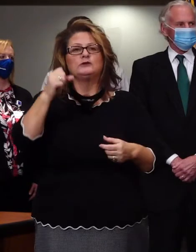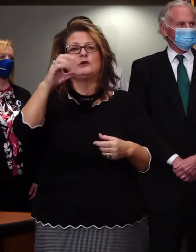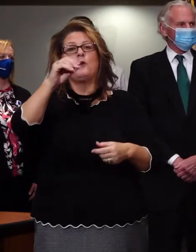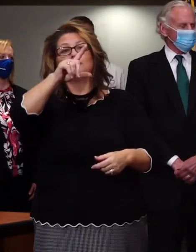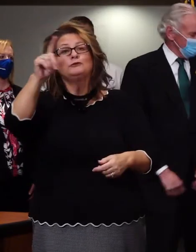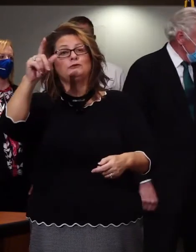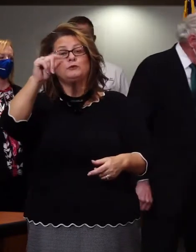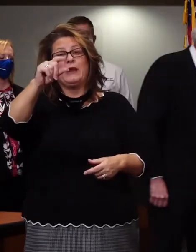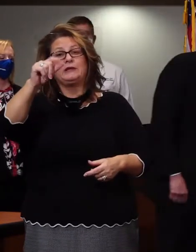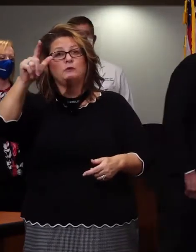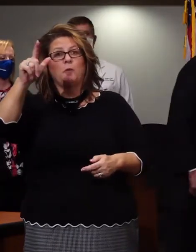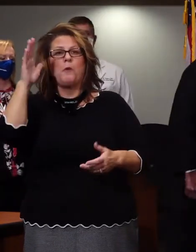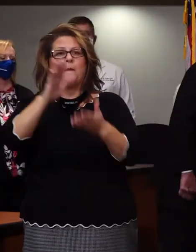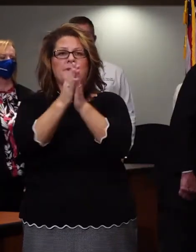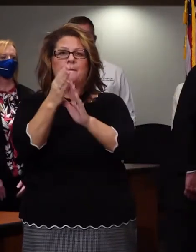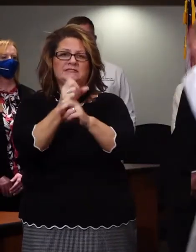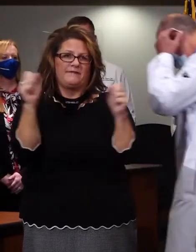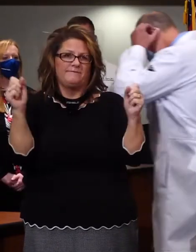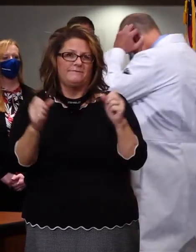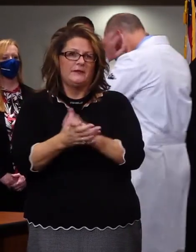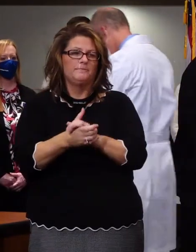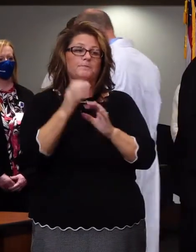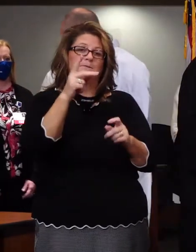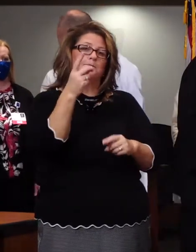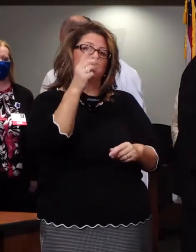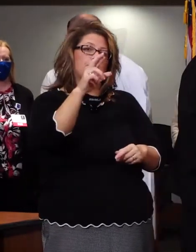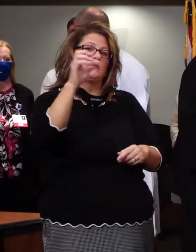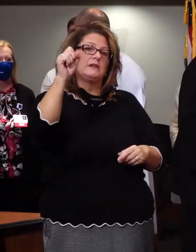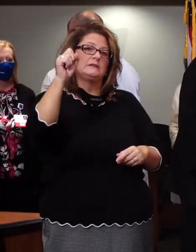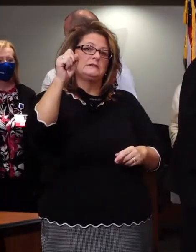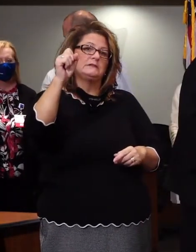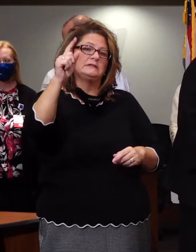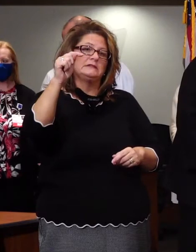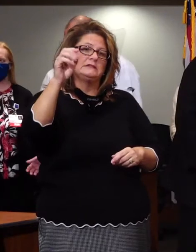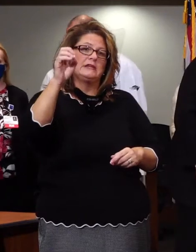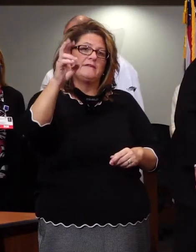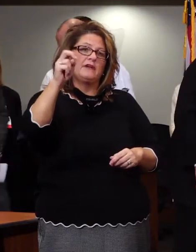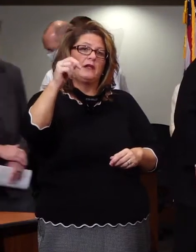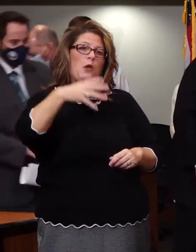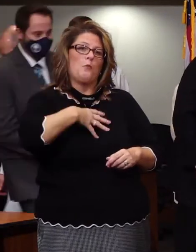year. Thank you. Thank you, Doctor. Dr. Stephen White, Stephen White, DHEC,